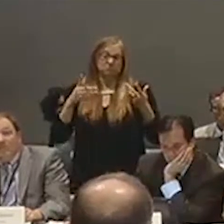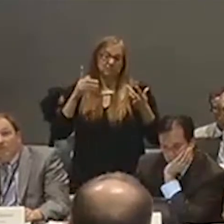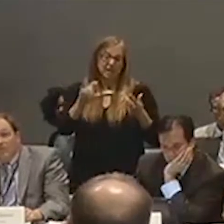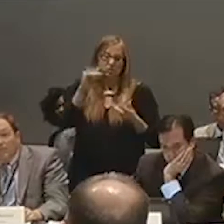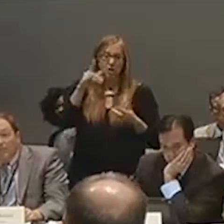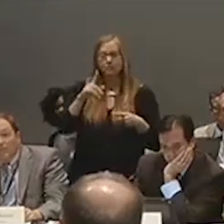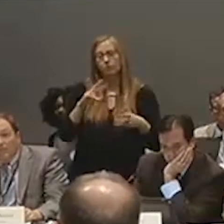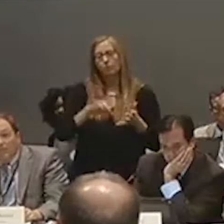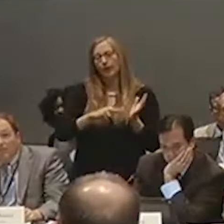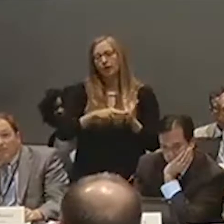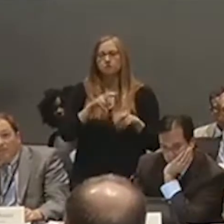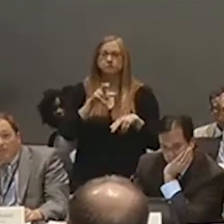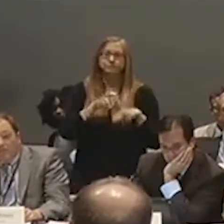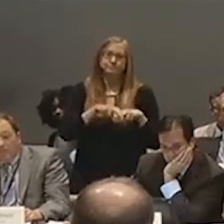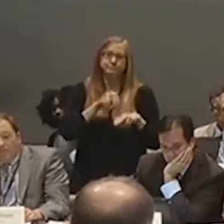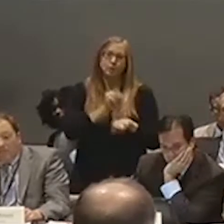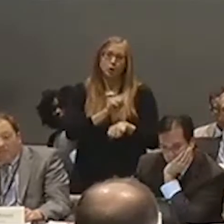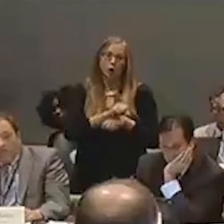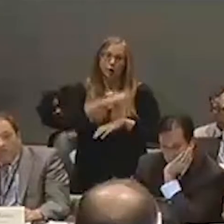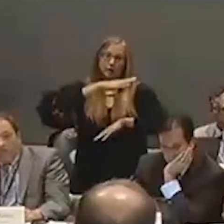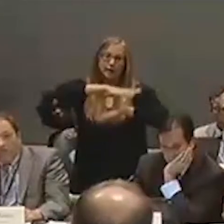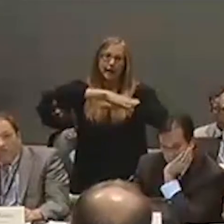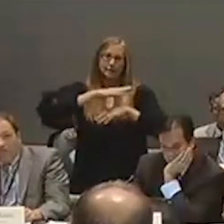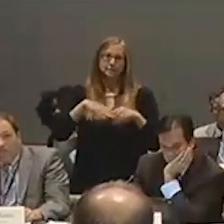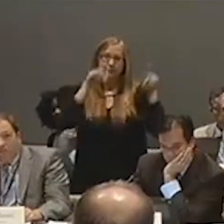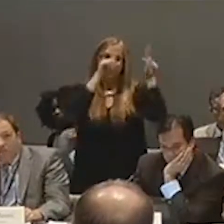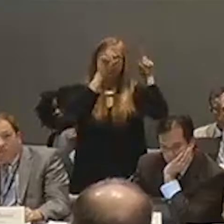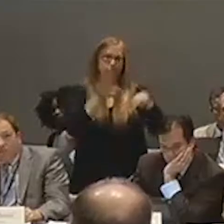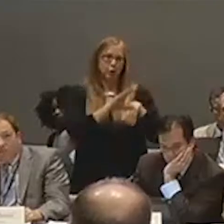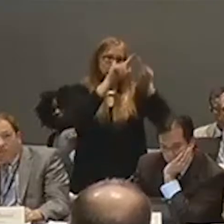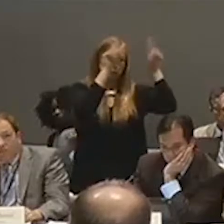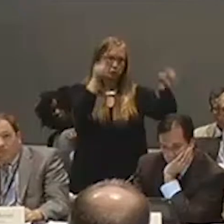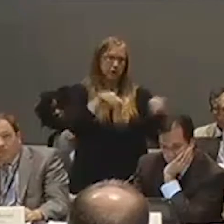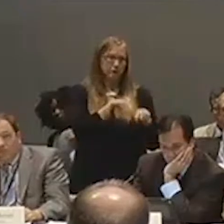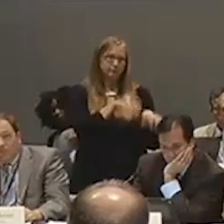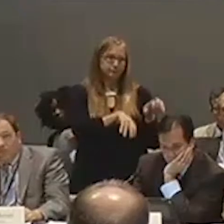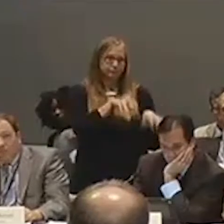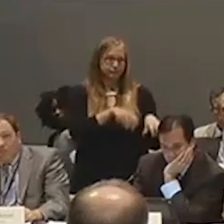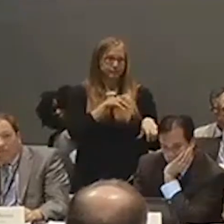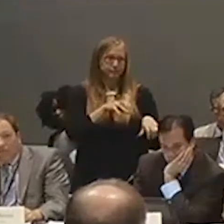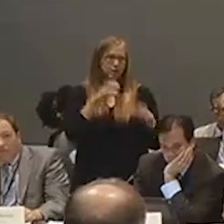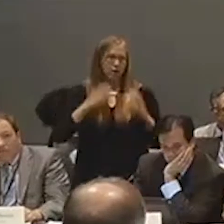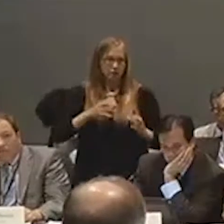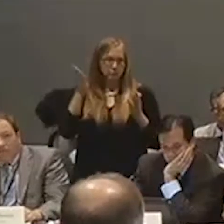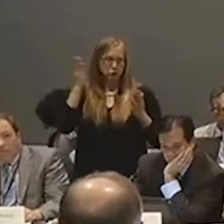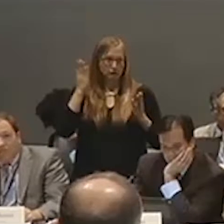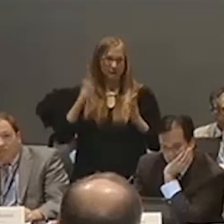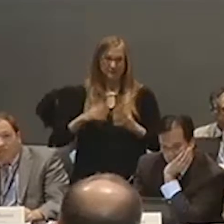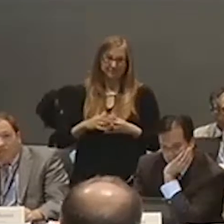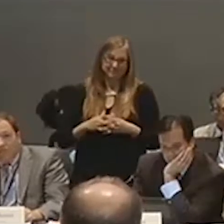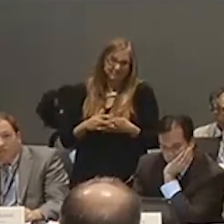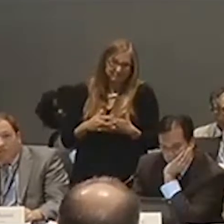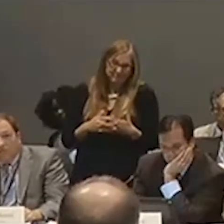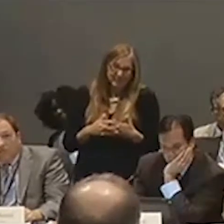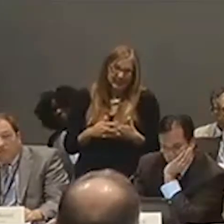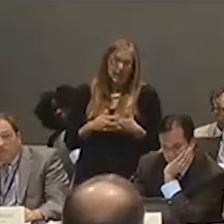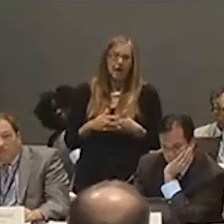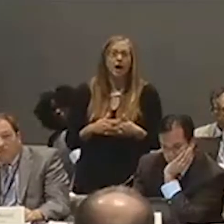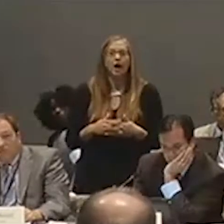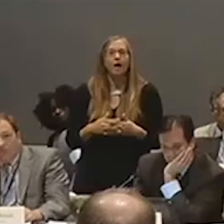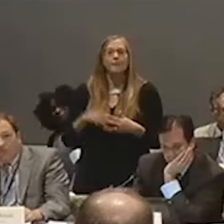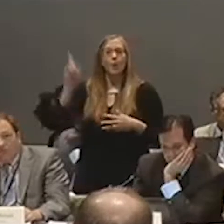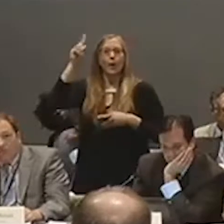put behind a screen and doing customer service work. Nothing to say wrong about that, but they